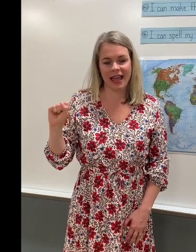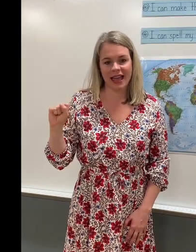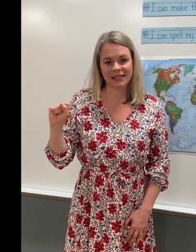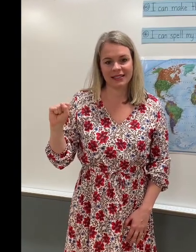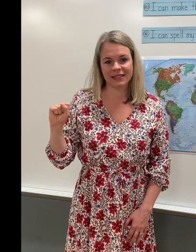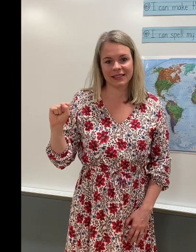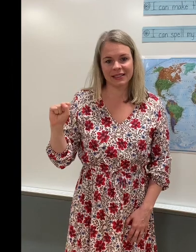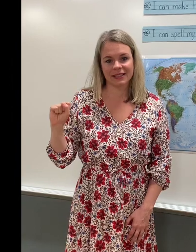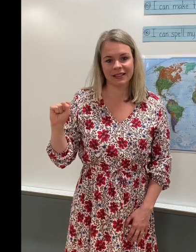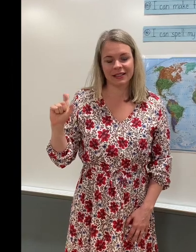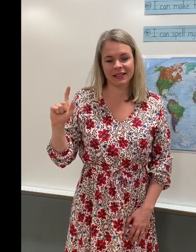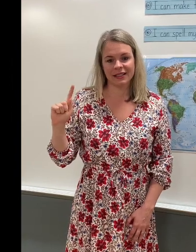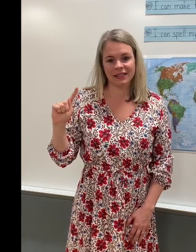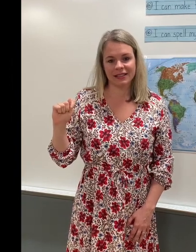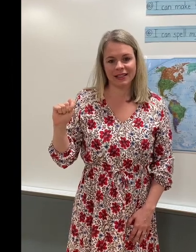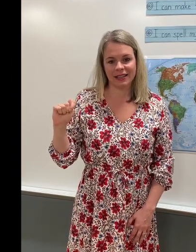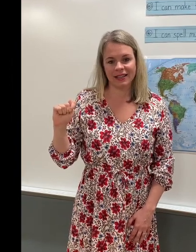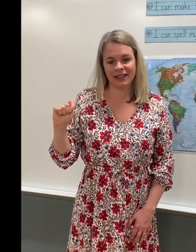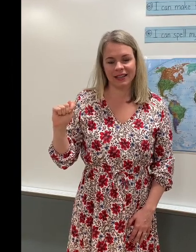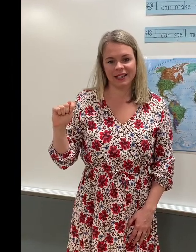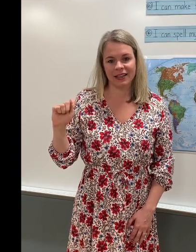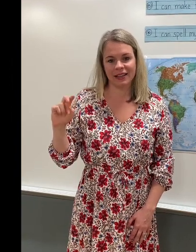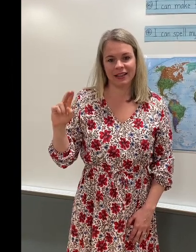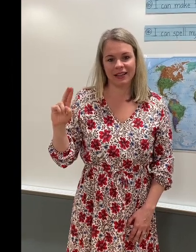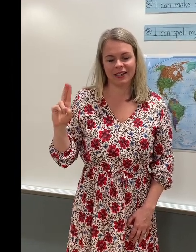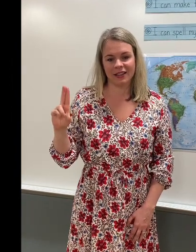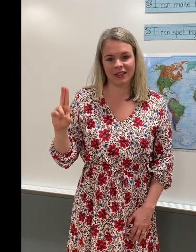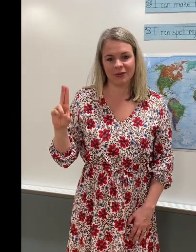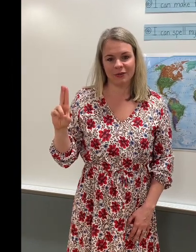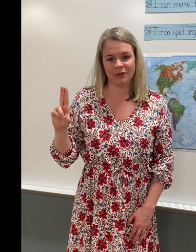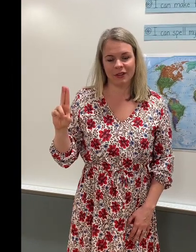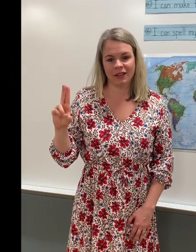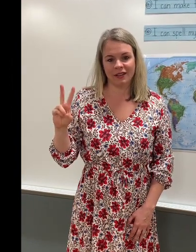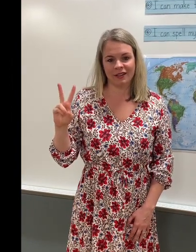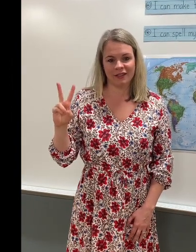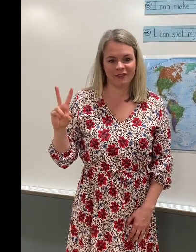S, T, U, V,